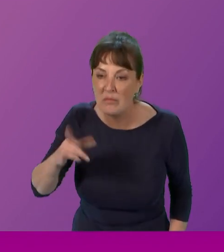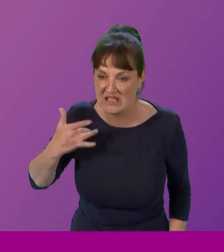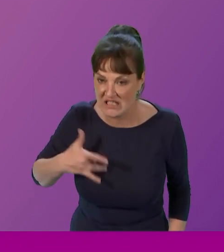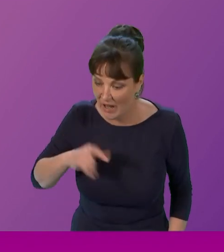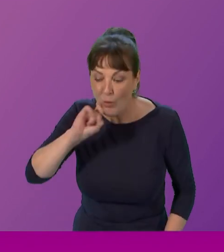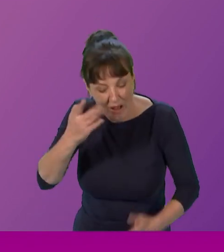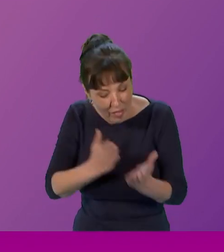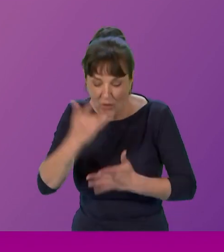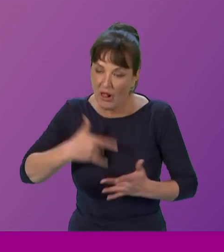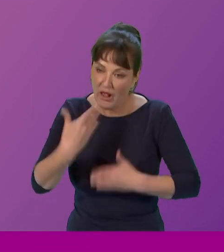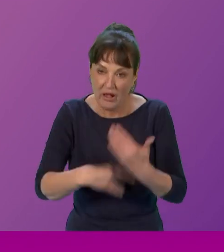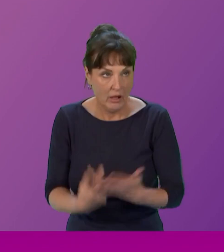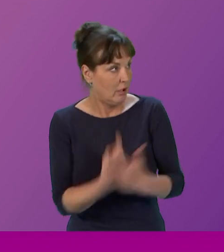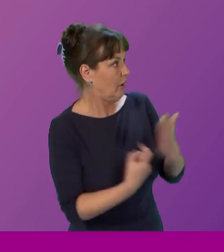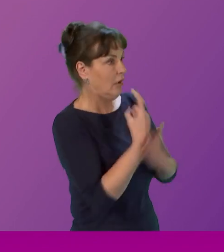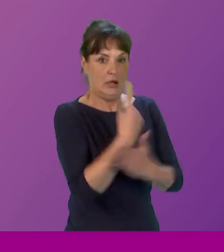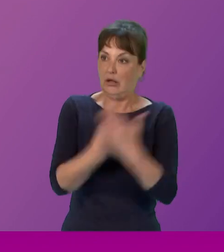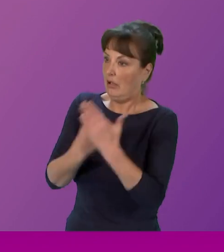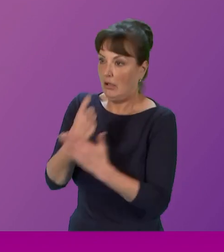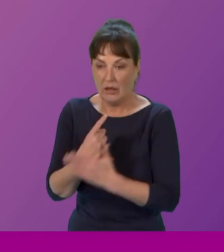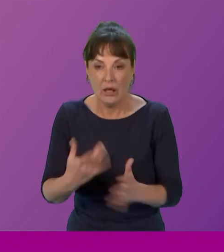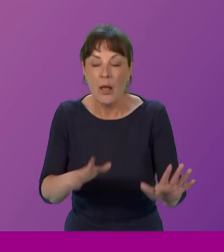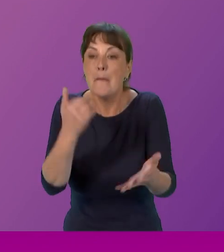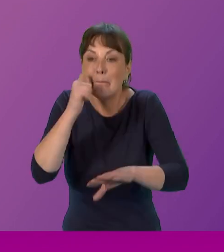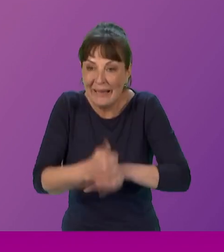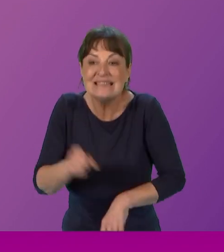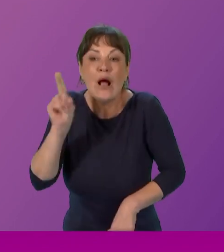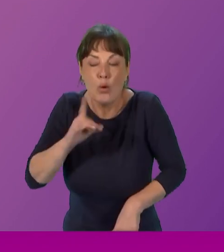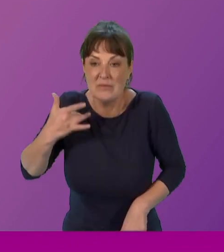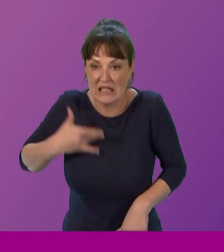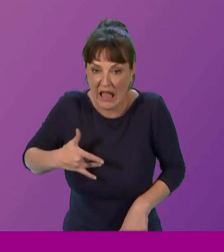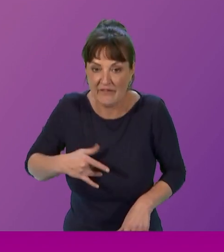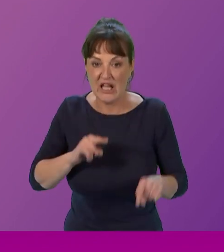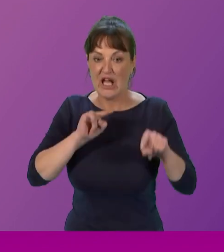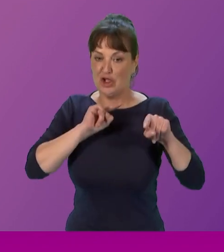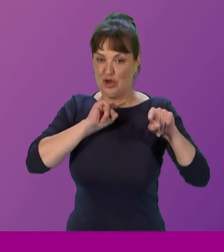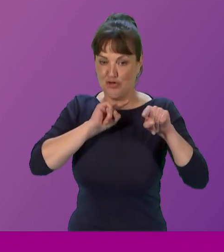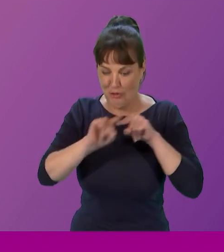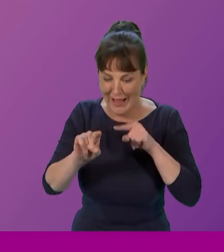basically, a women's life turns into trying to sell a tape jellyfish to the beach.